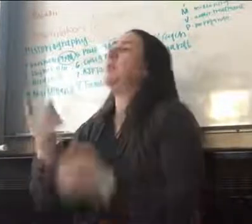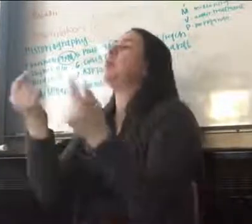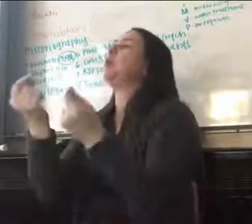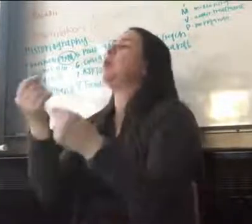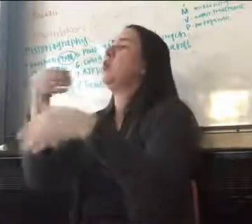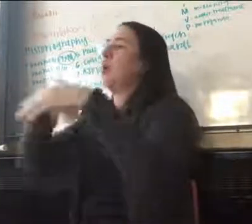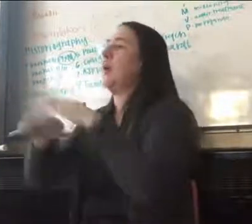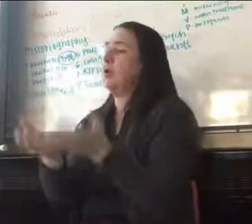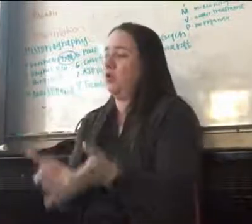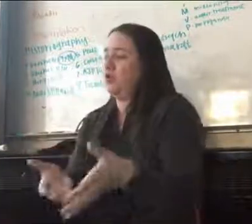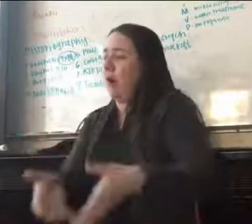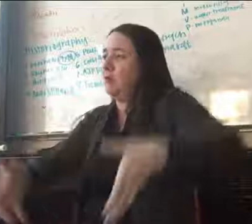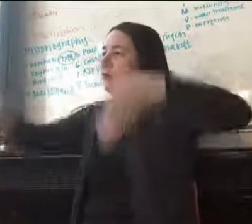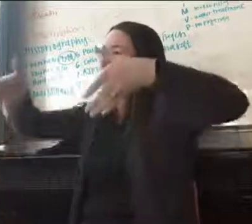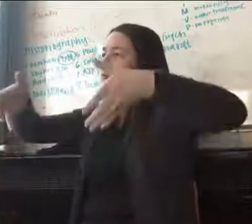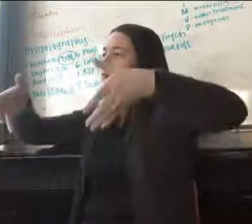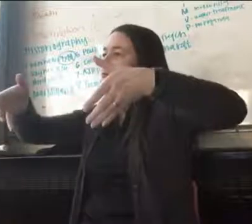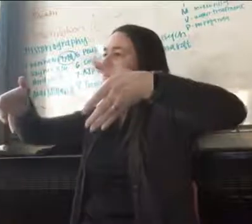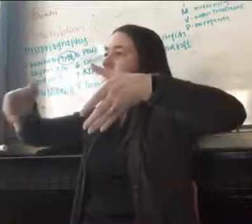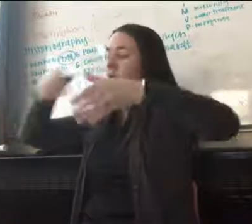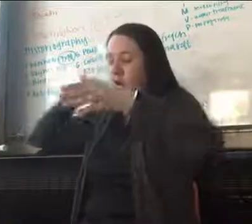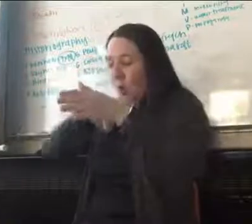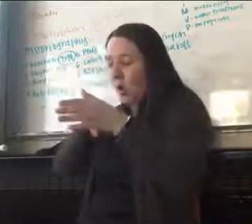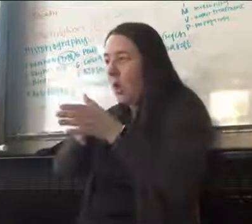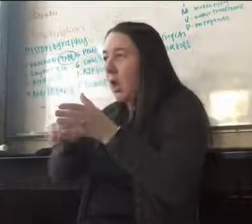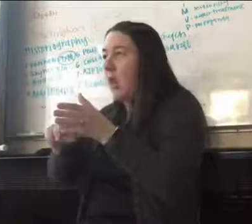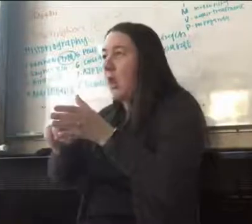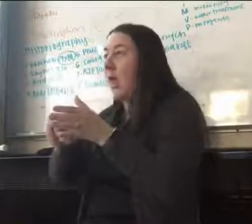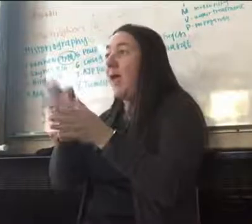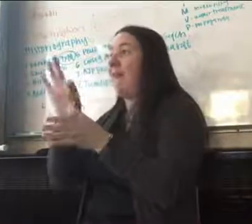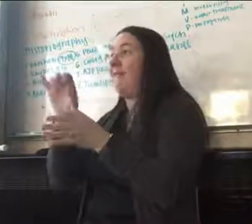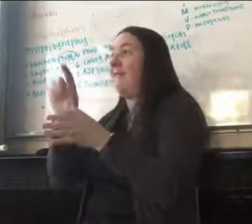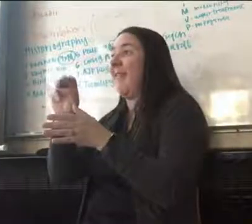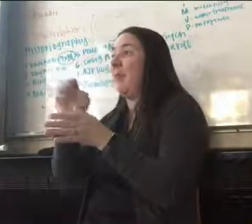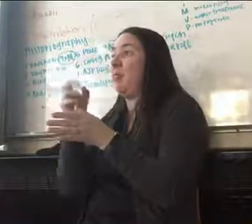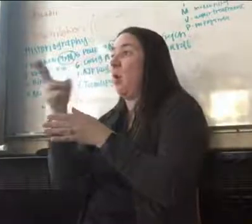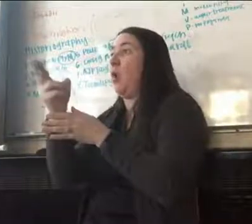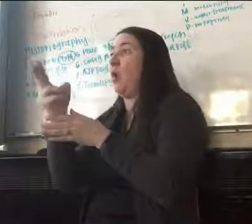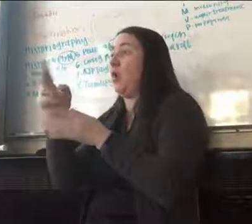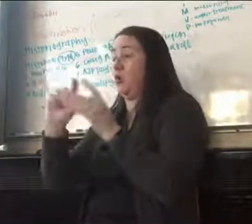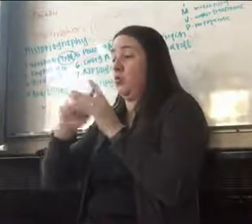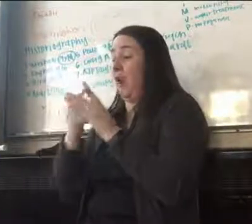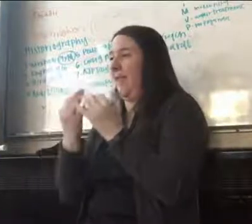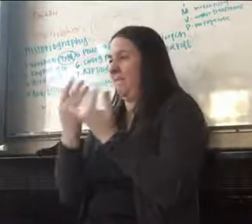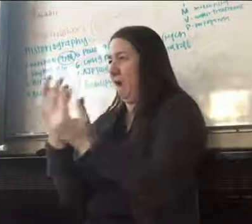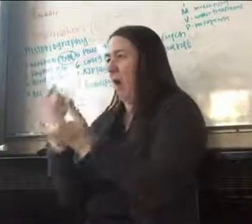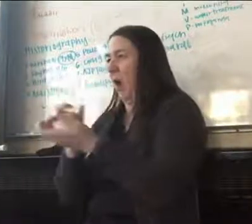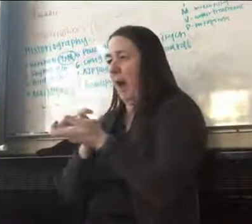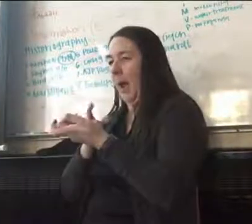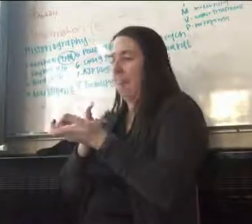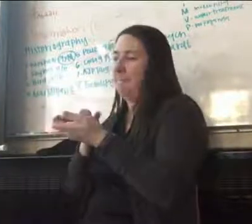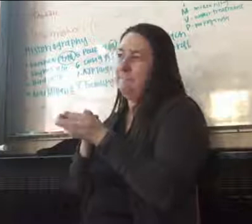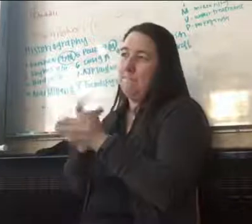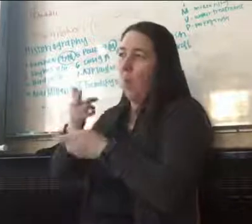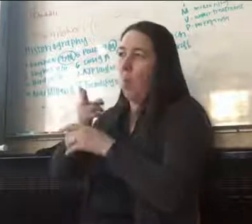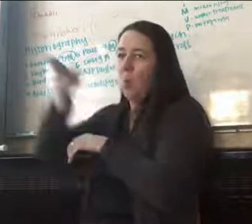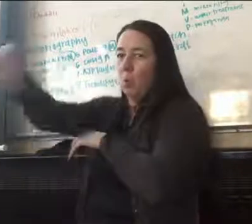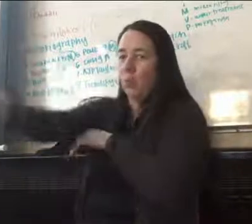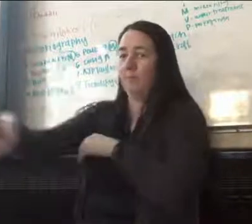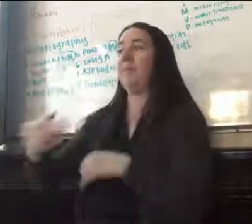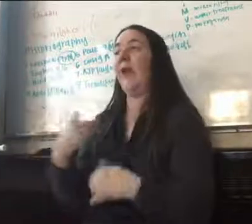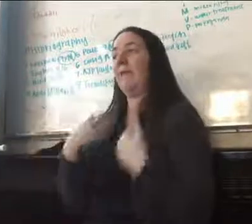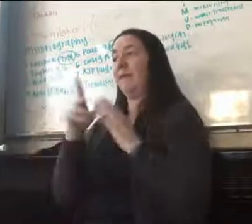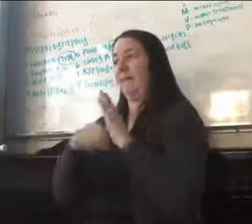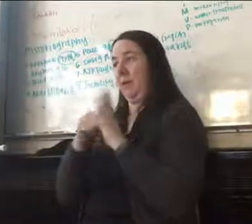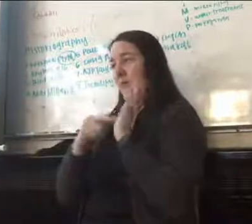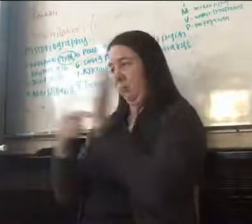those trenches, you actually put the flamethrower in, set it on fire to be able to get those people out. Now, I have a video I'm going to